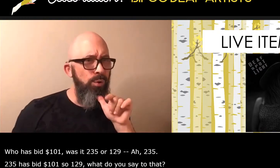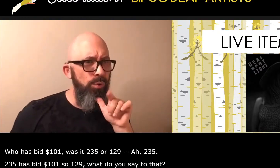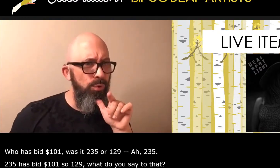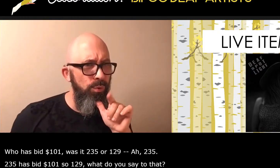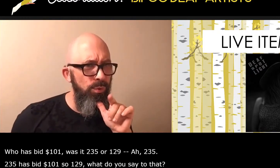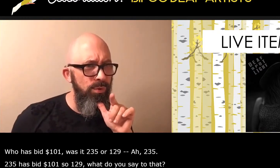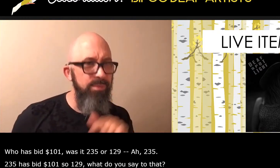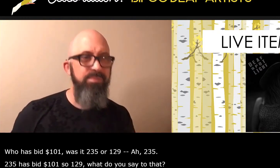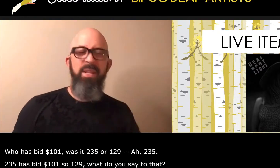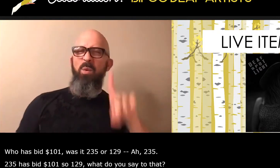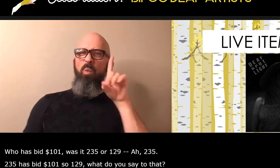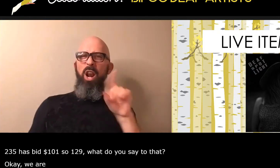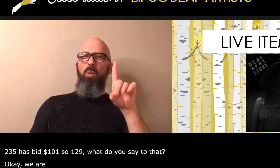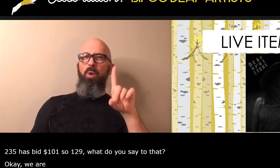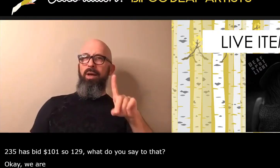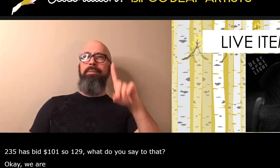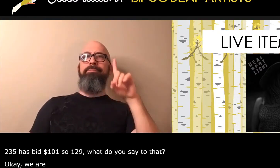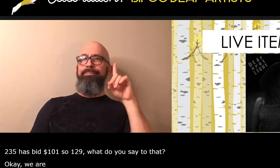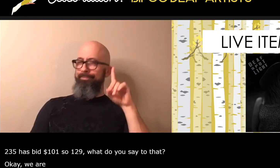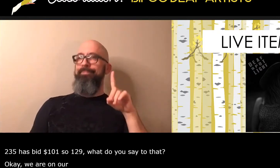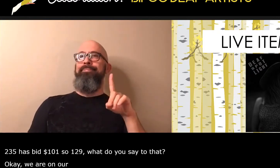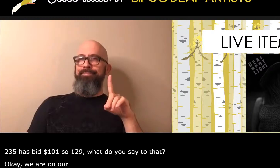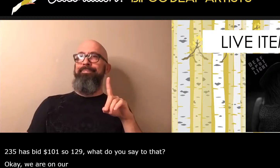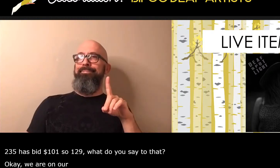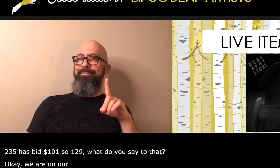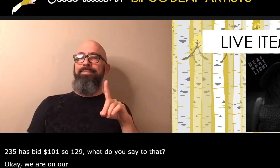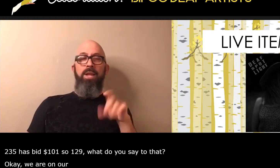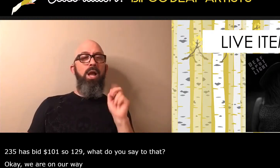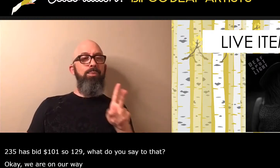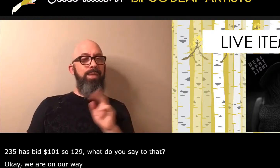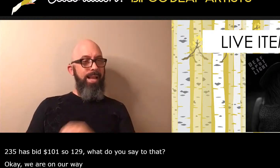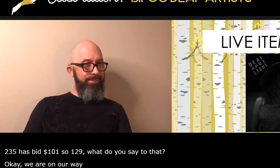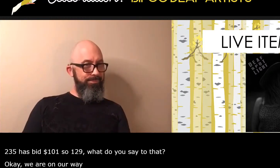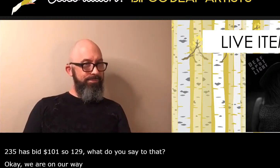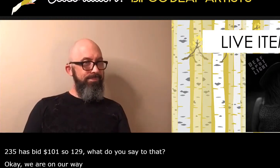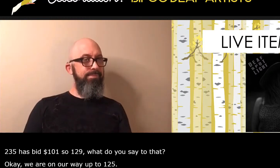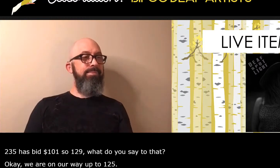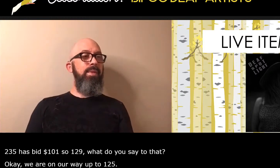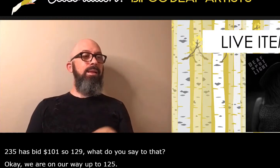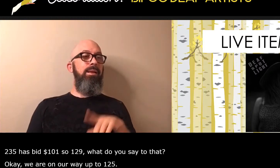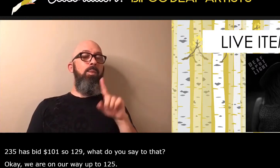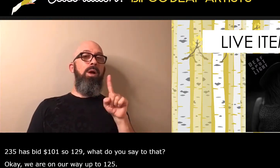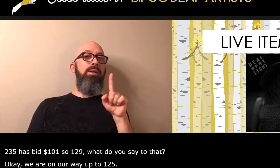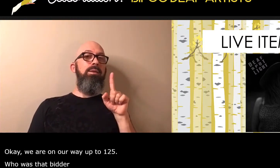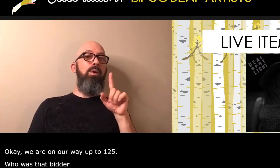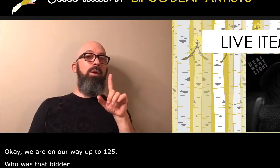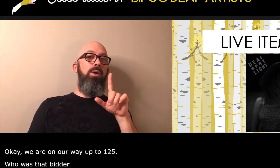We are all the way up to 125. Who was that bidder? 101. All right.